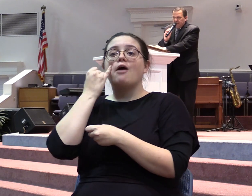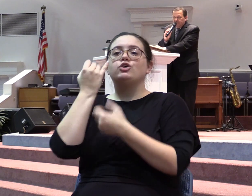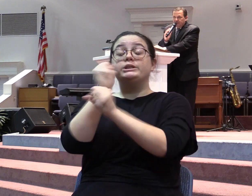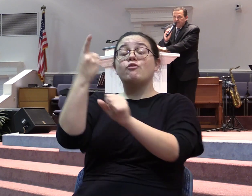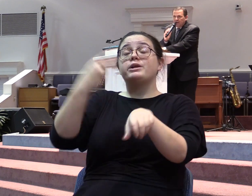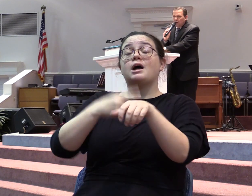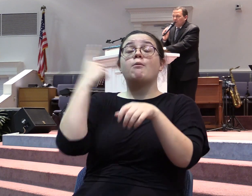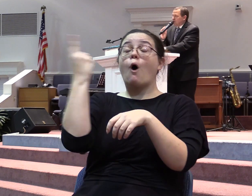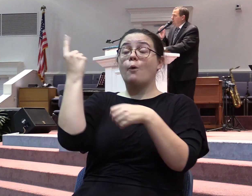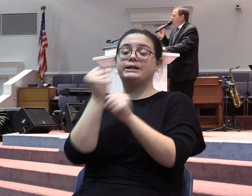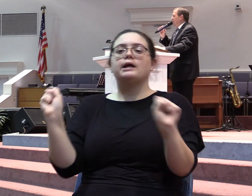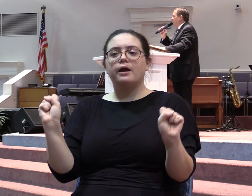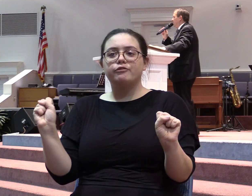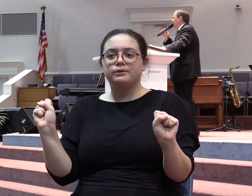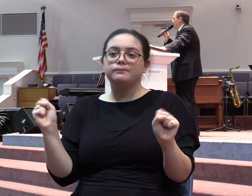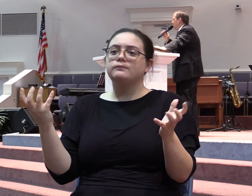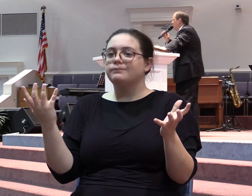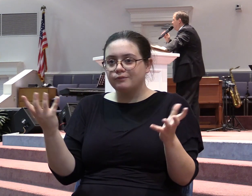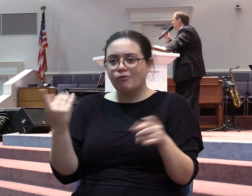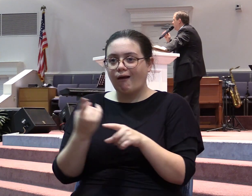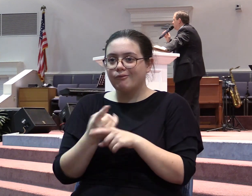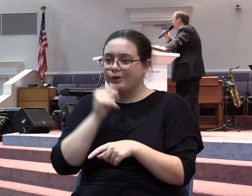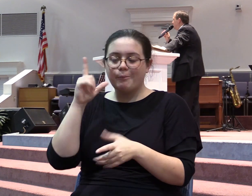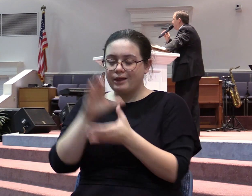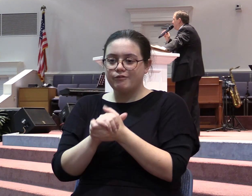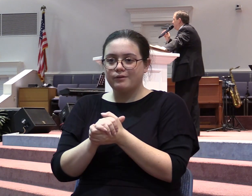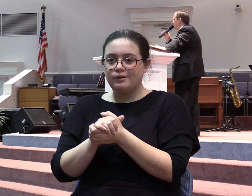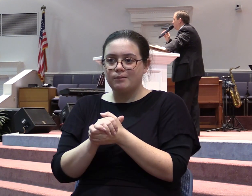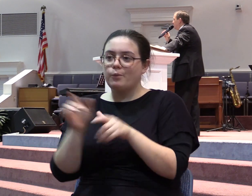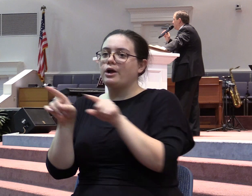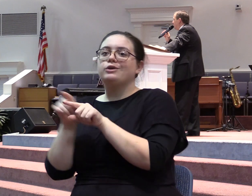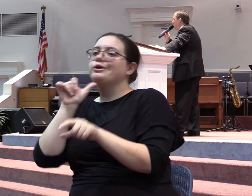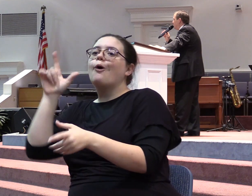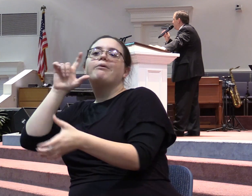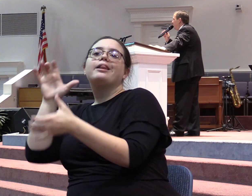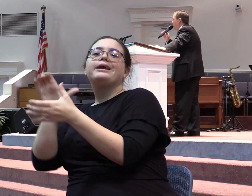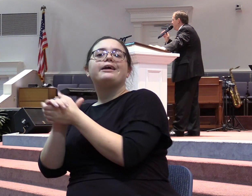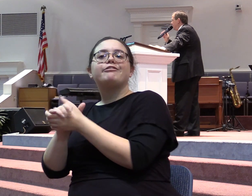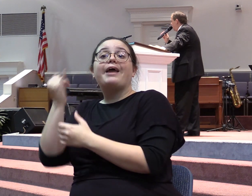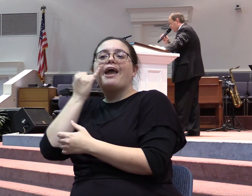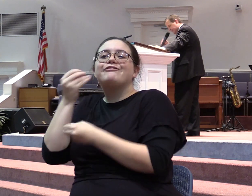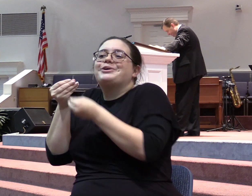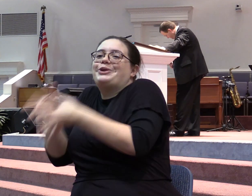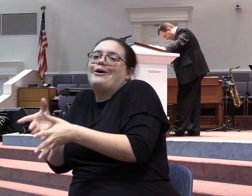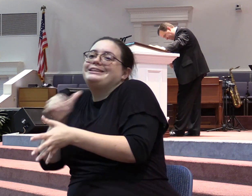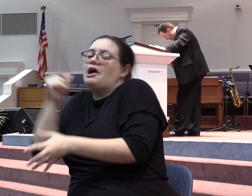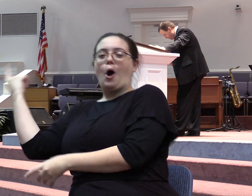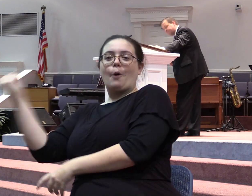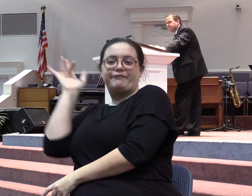always saved. Which, to be fair, to flip the coin, we also do not believe that once you're lost, you're always lost.